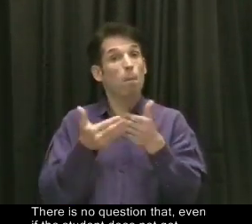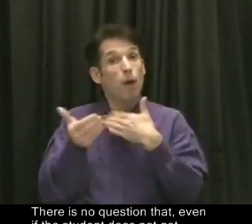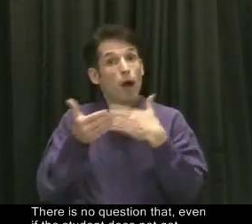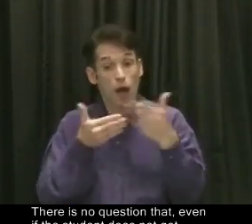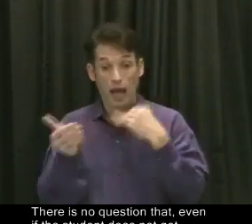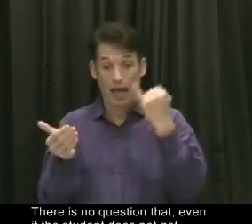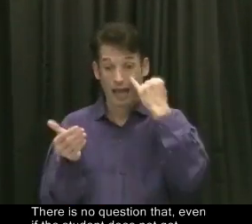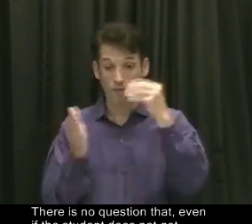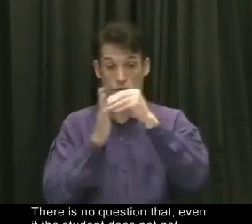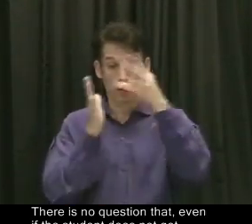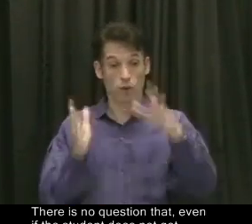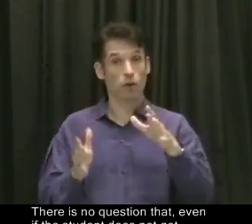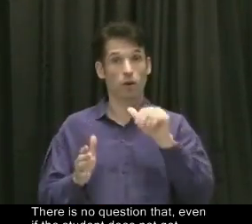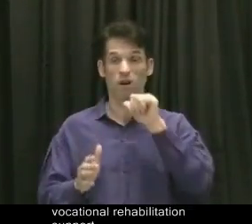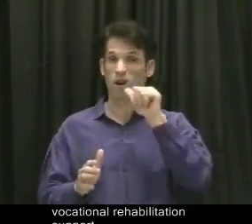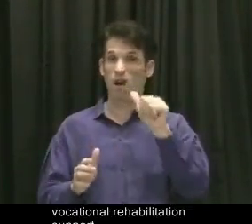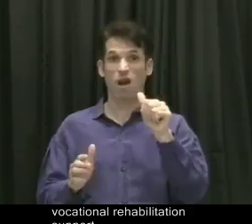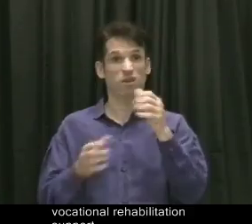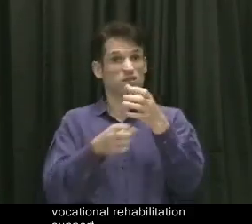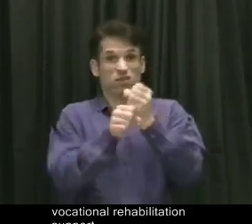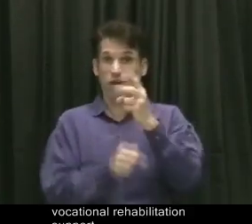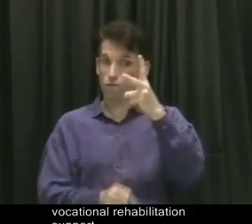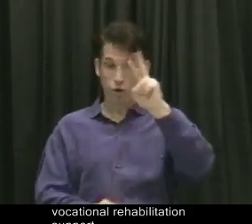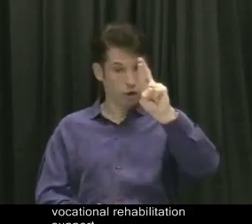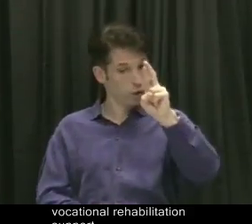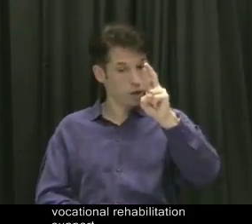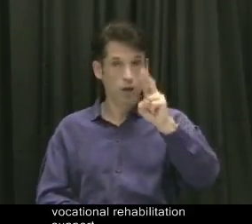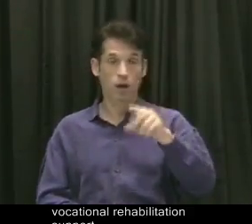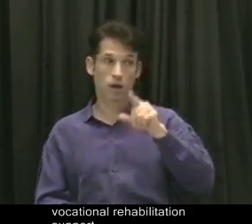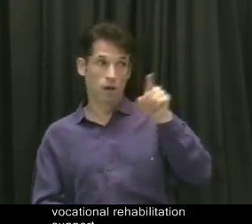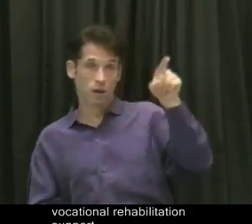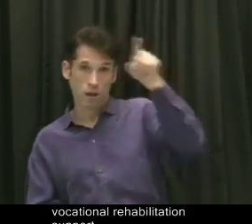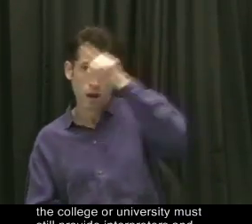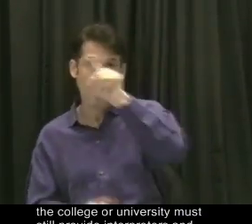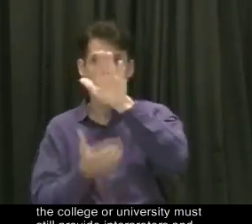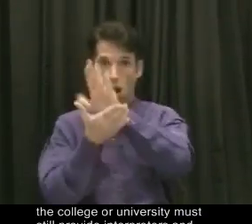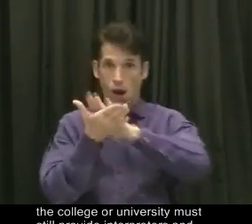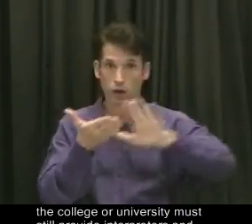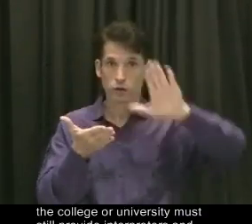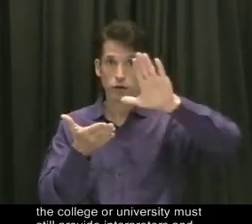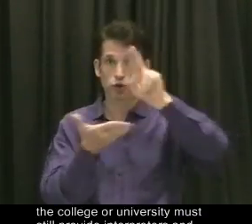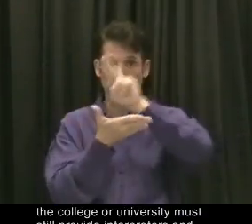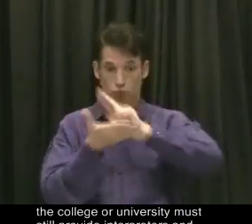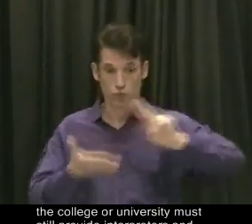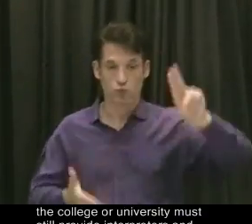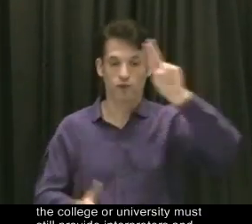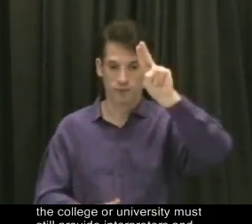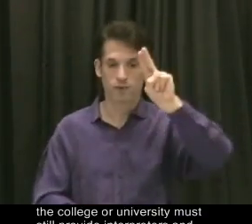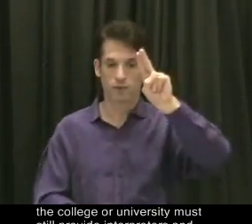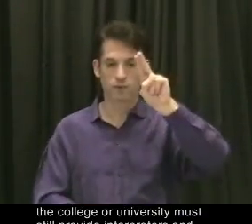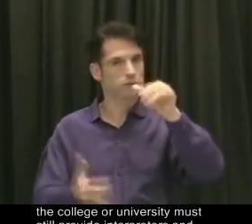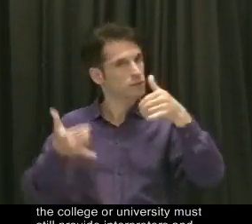the student does not get vocational rehabilitation support, the college or university must still